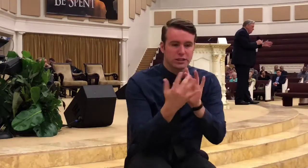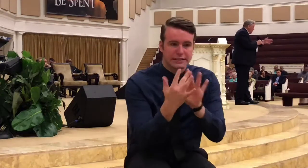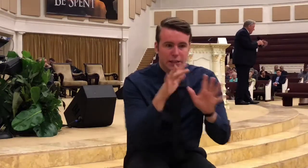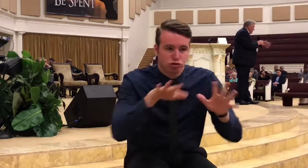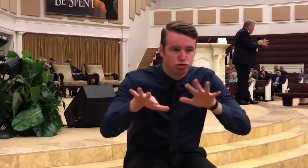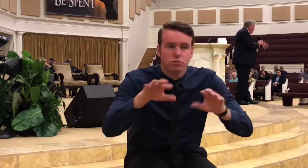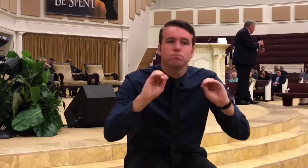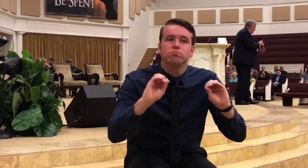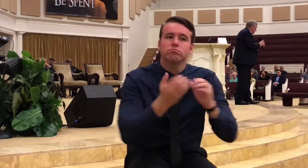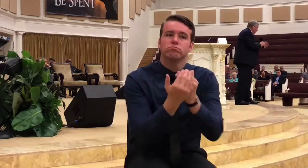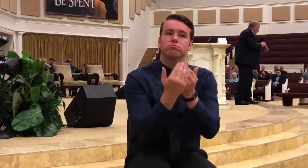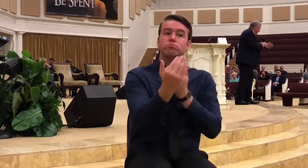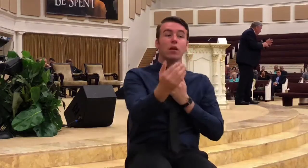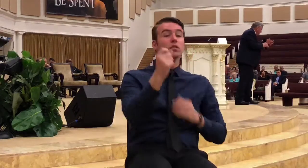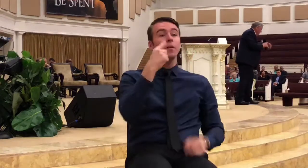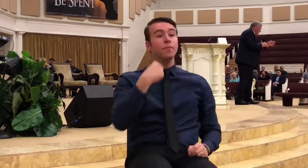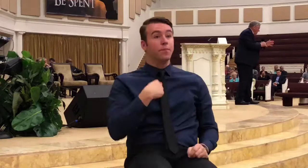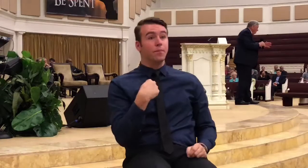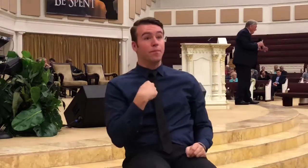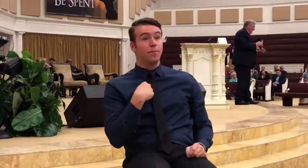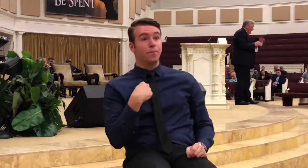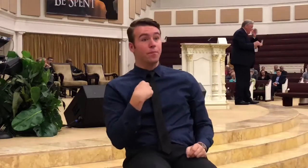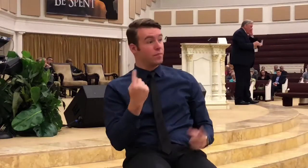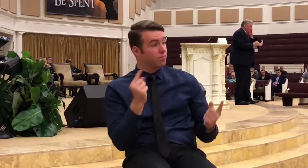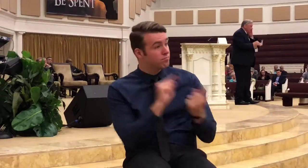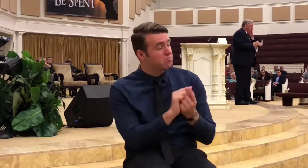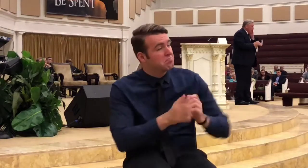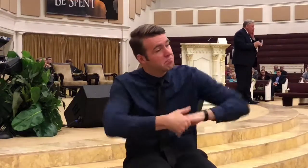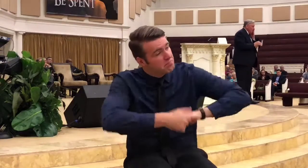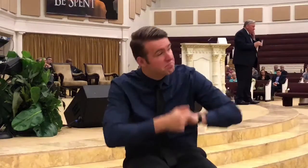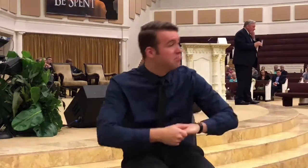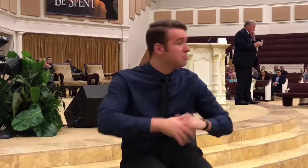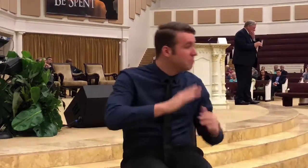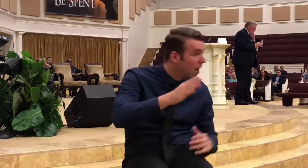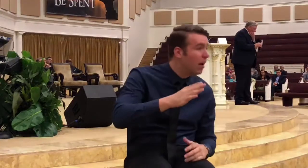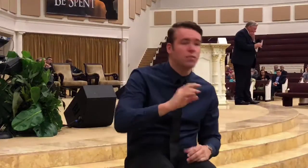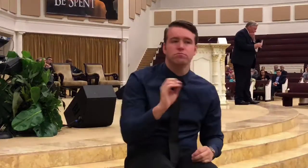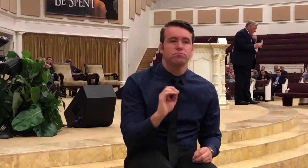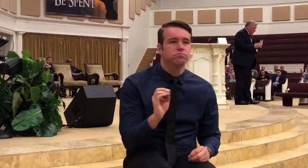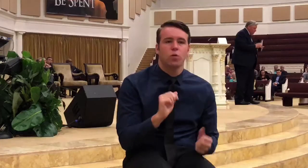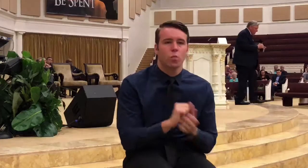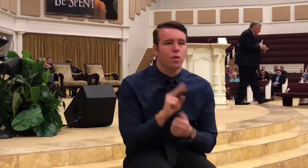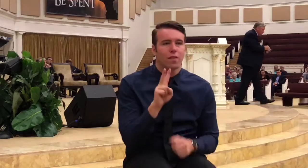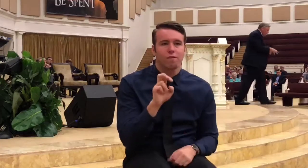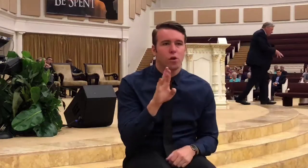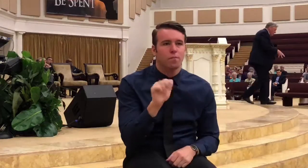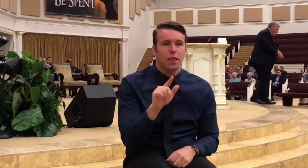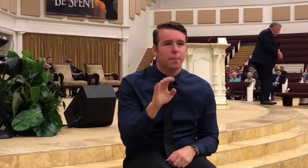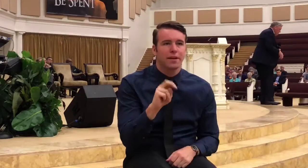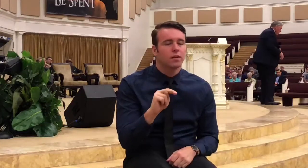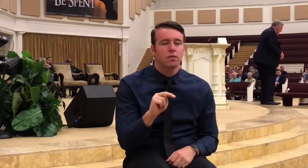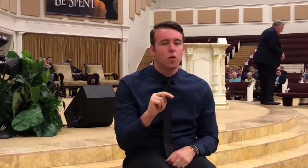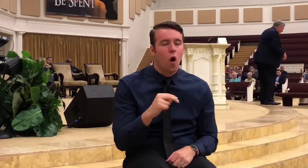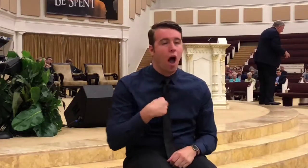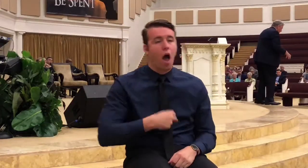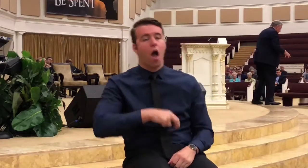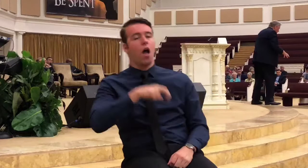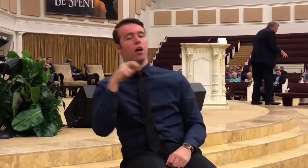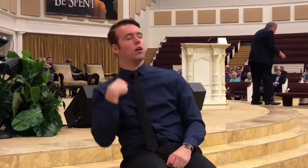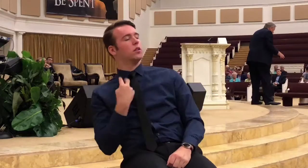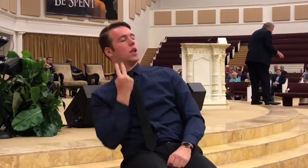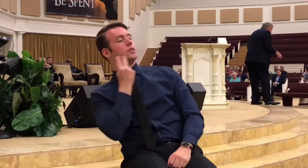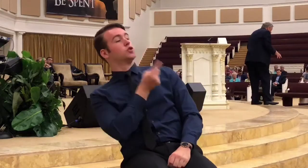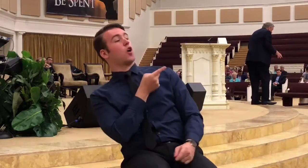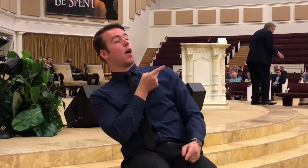In other words, I wasn't his buddy. I did learn how to pray through the Holy Ghost, because when he would pray with people, I